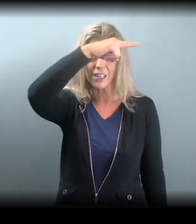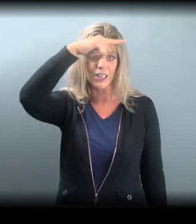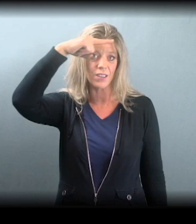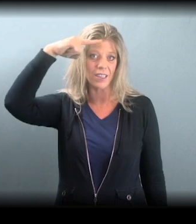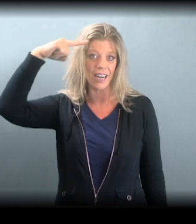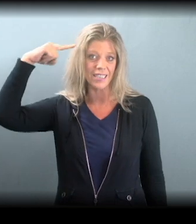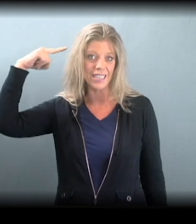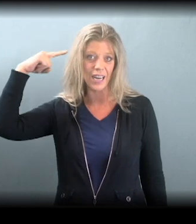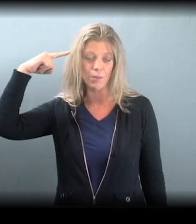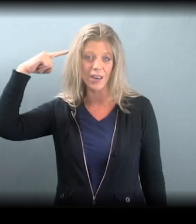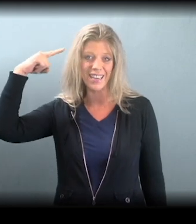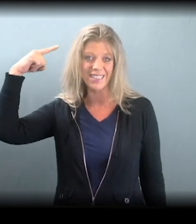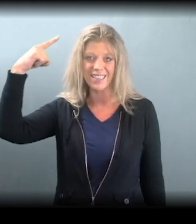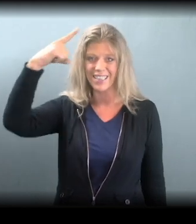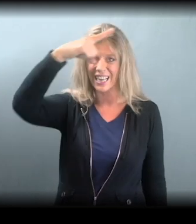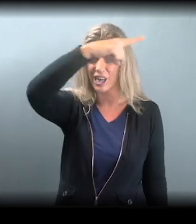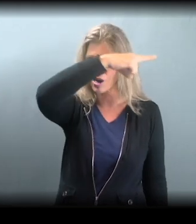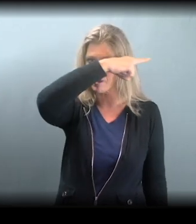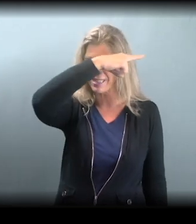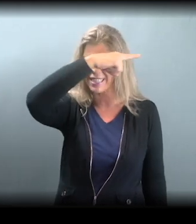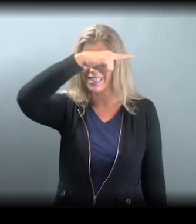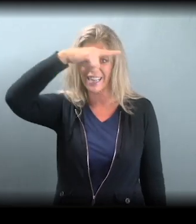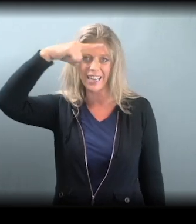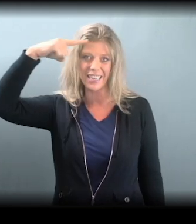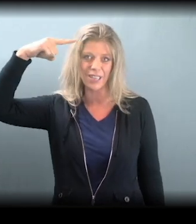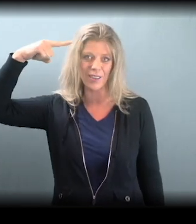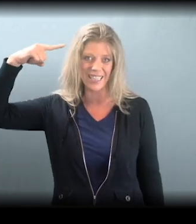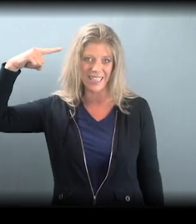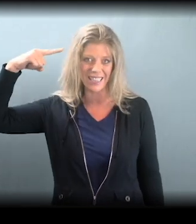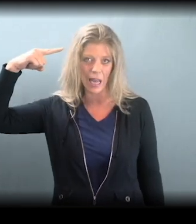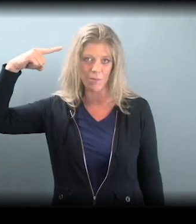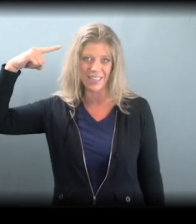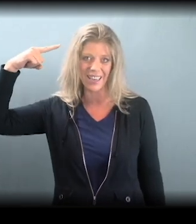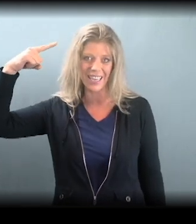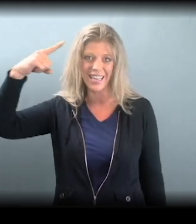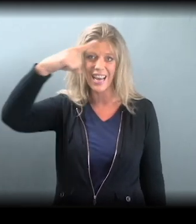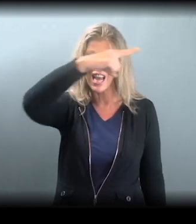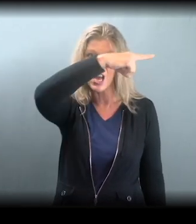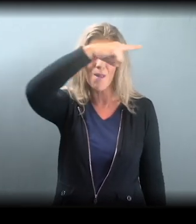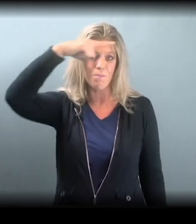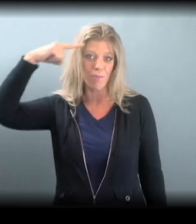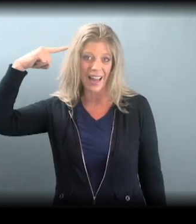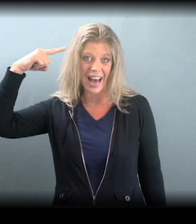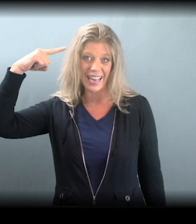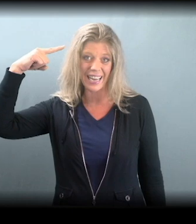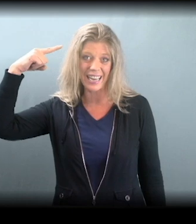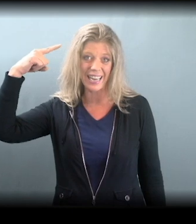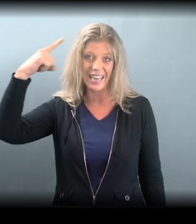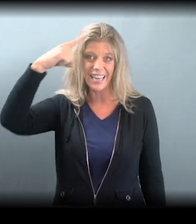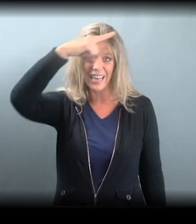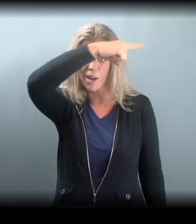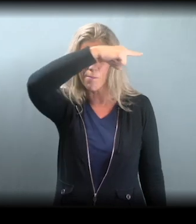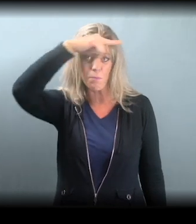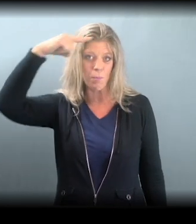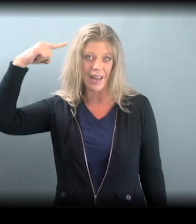goes across your eyebrows, starting at your opposite side and going to the same side. Black,